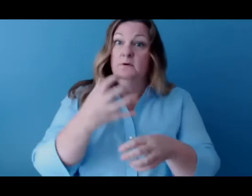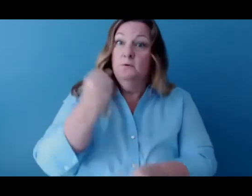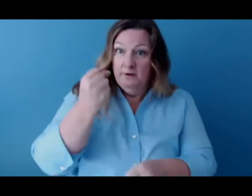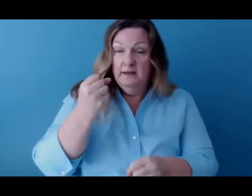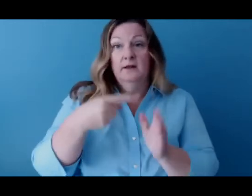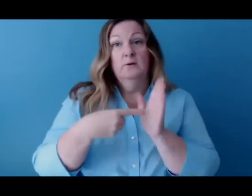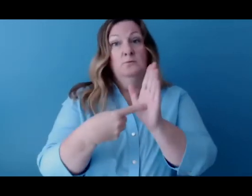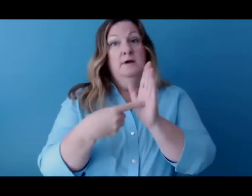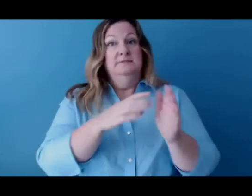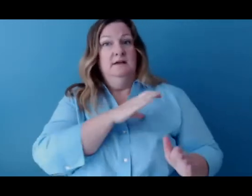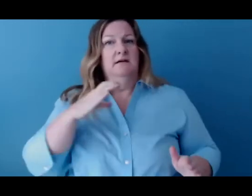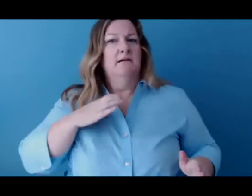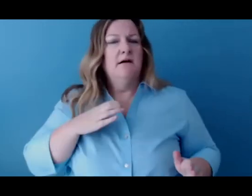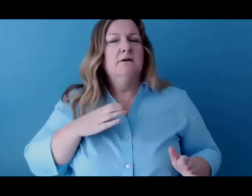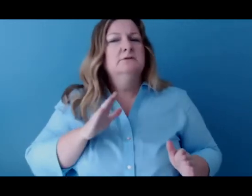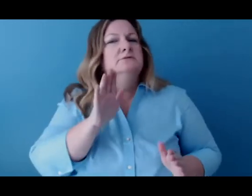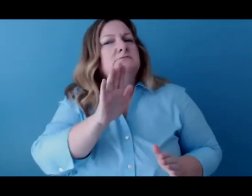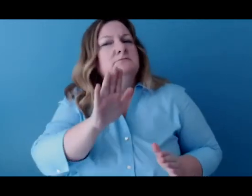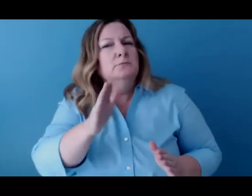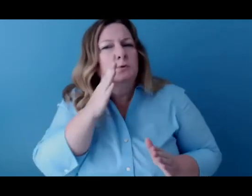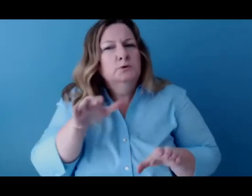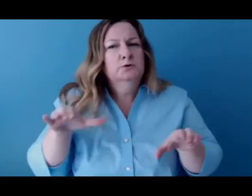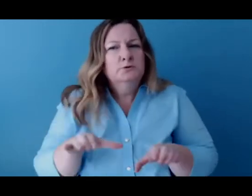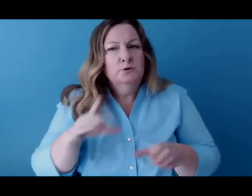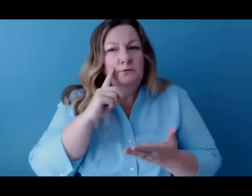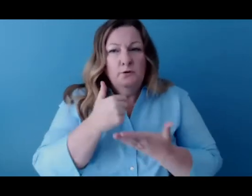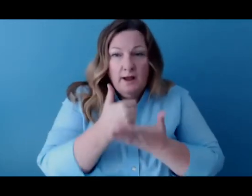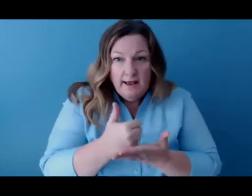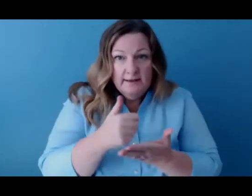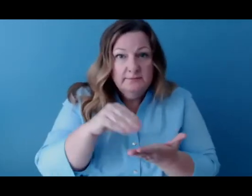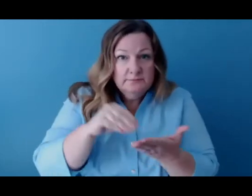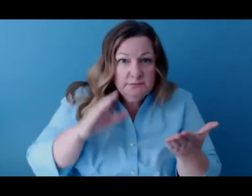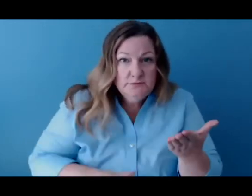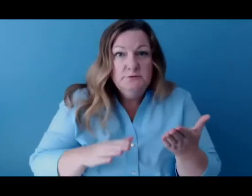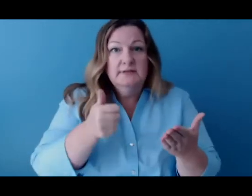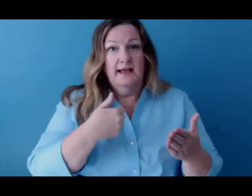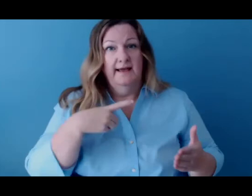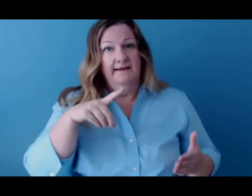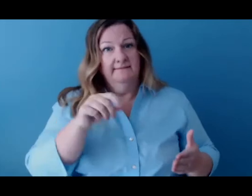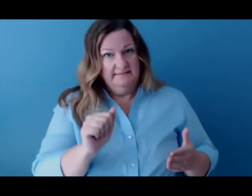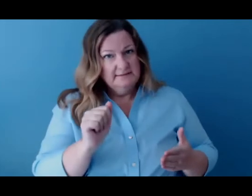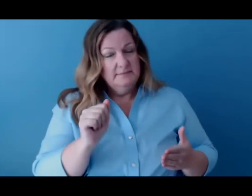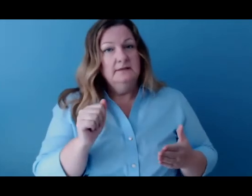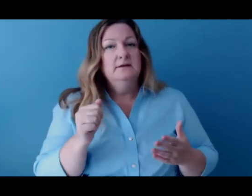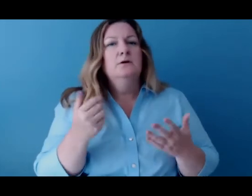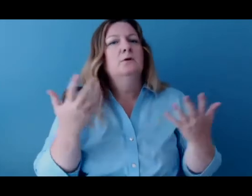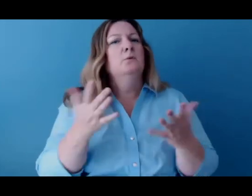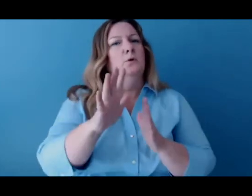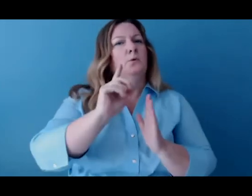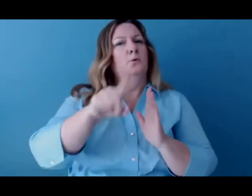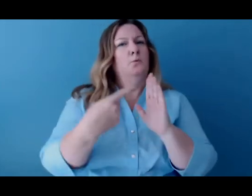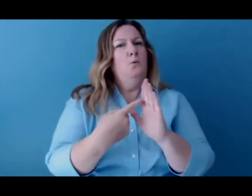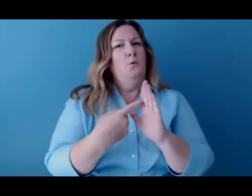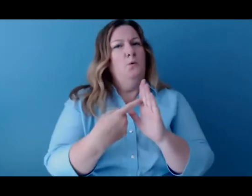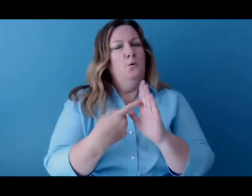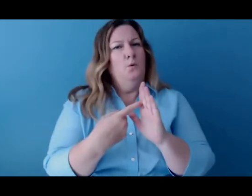Congress, what would you do to help the students with disabilities out? What role would